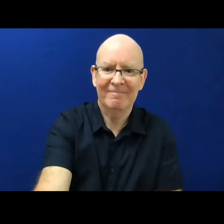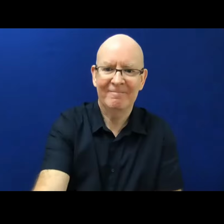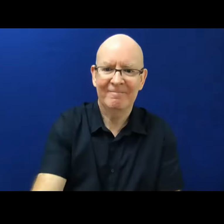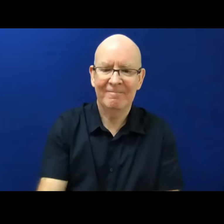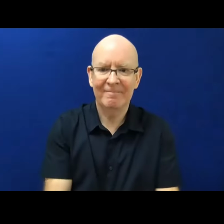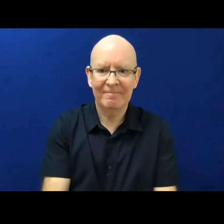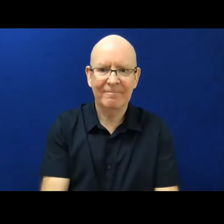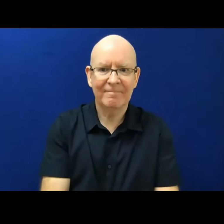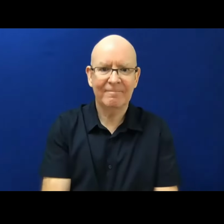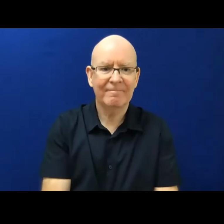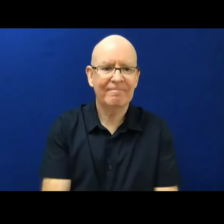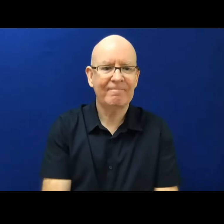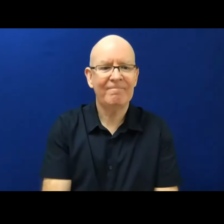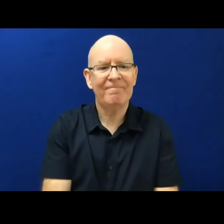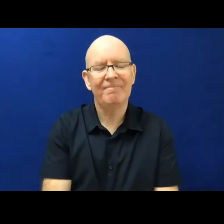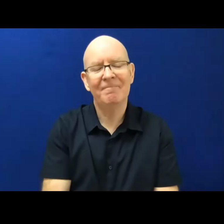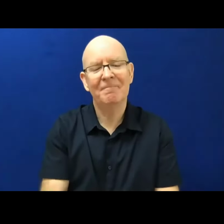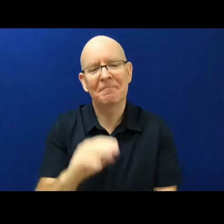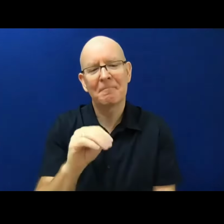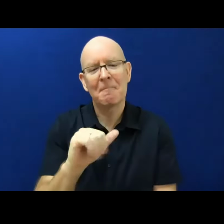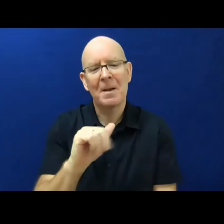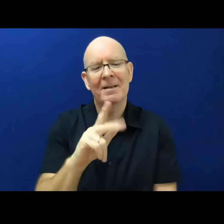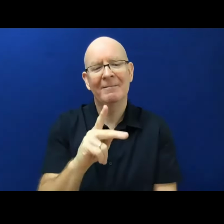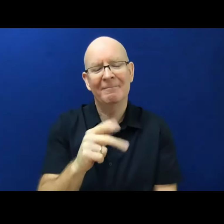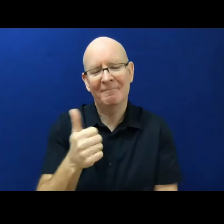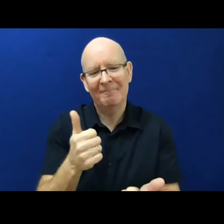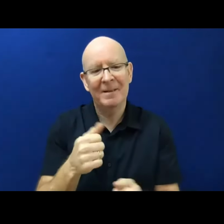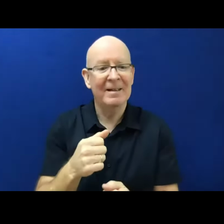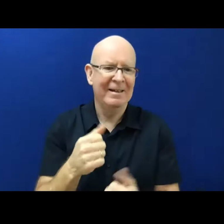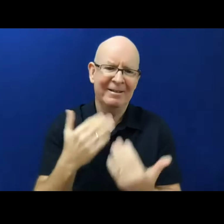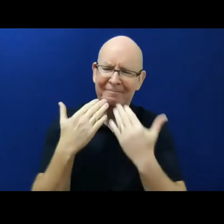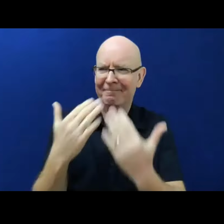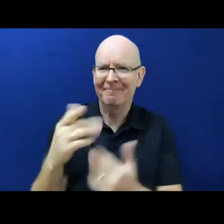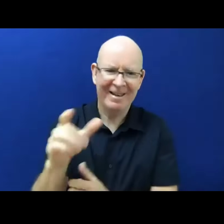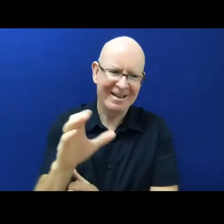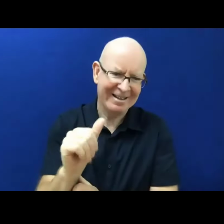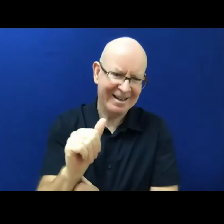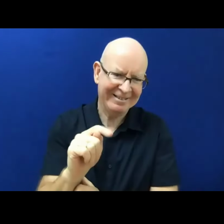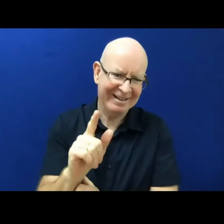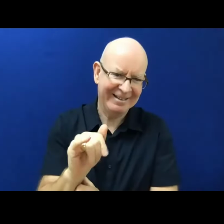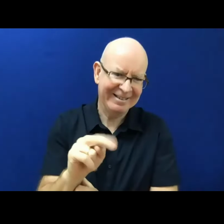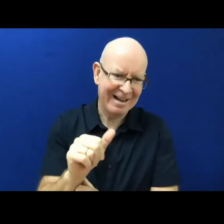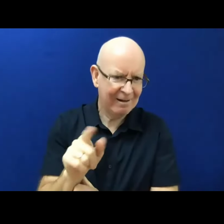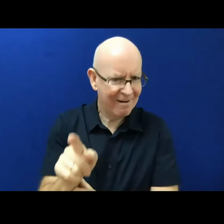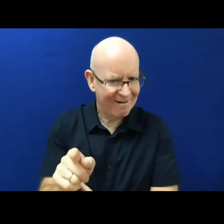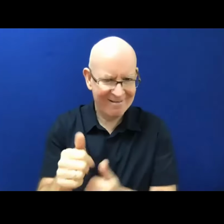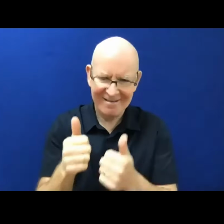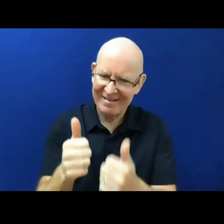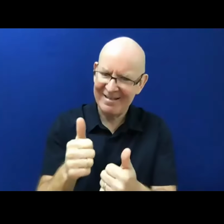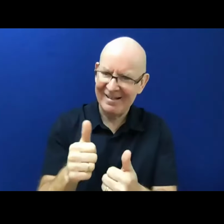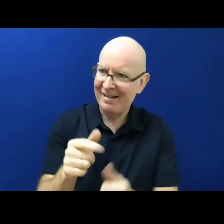Thanks, Catalina. That's really nice just to present the overview and